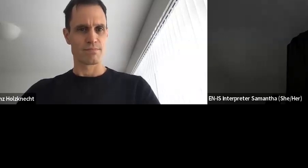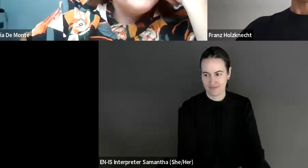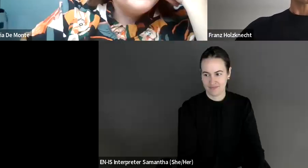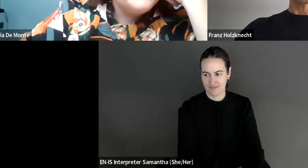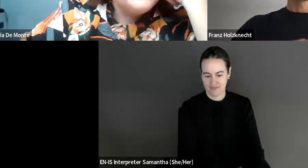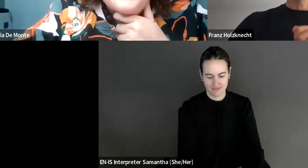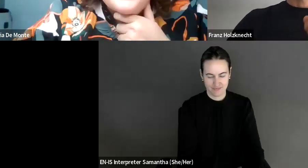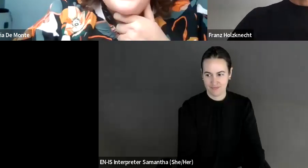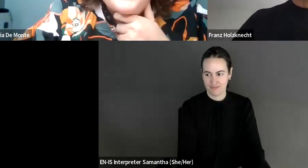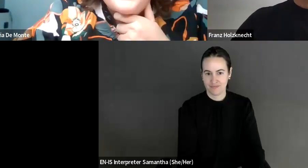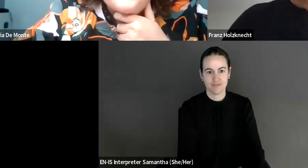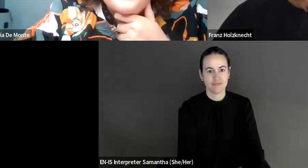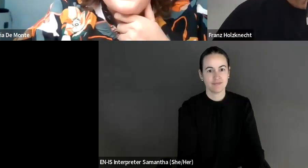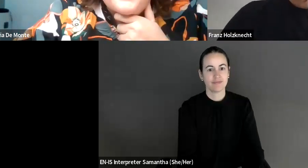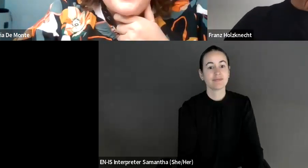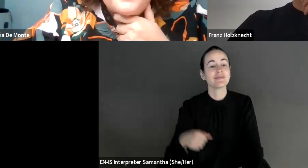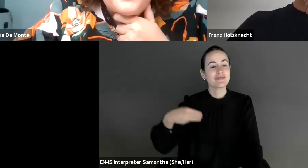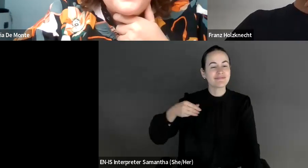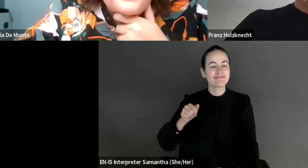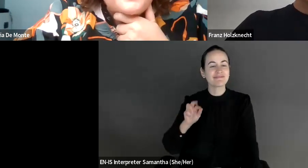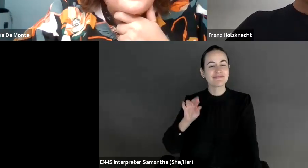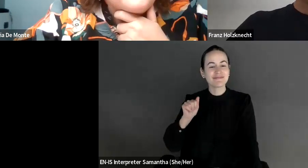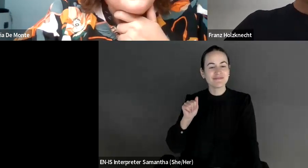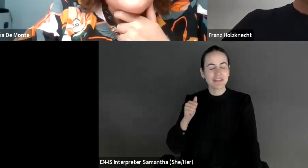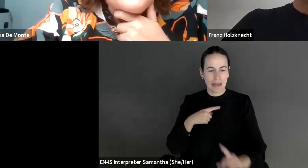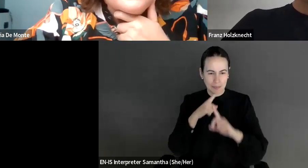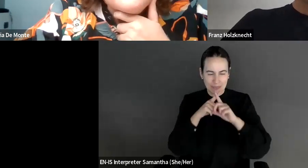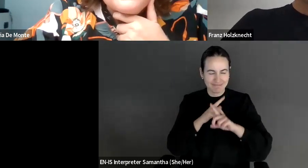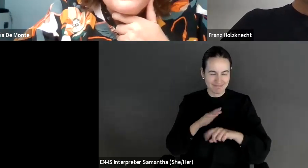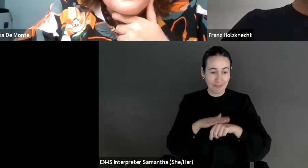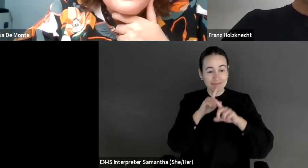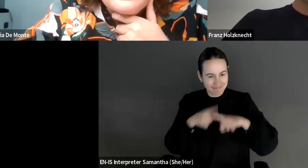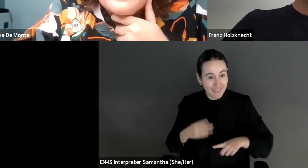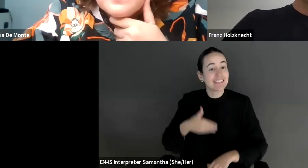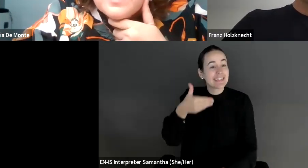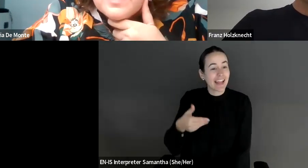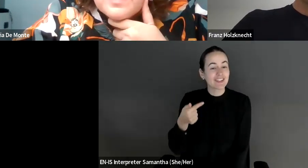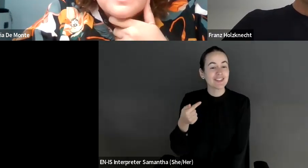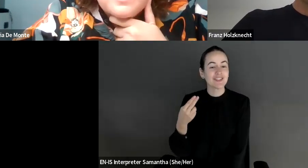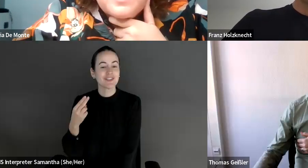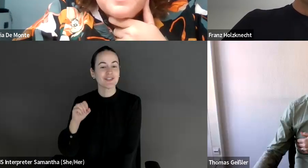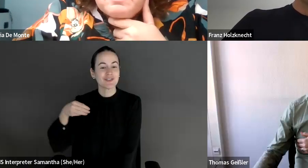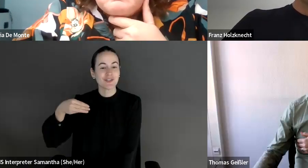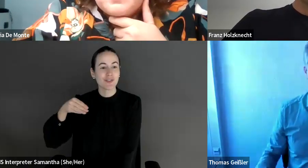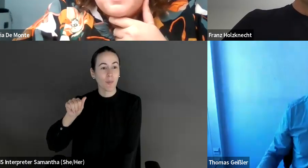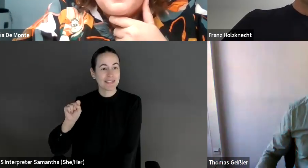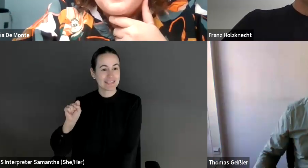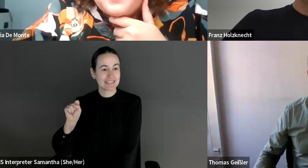Sorry, I was silenced. So let's go to the next question. That's Thomas